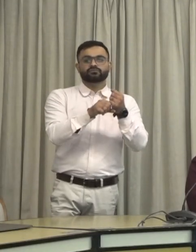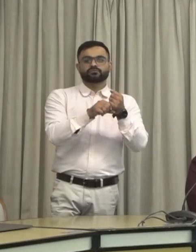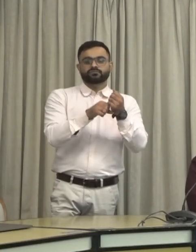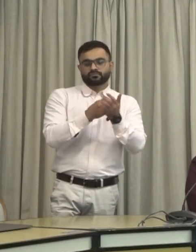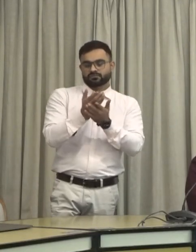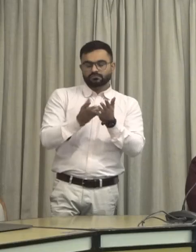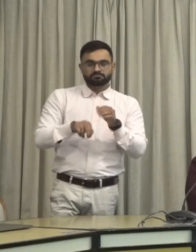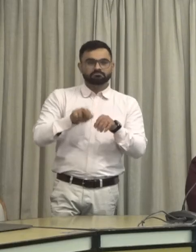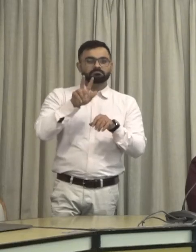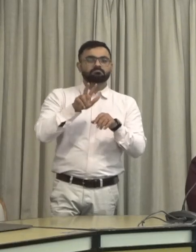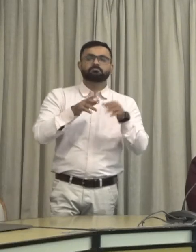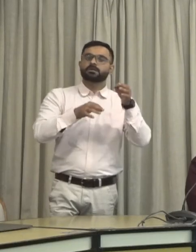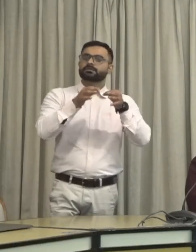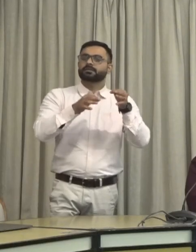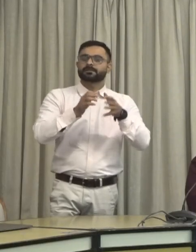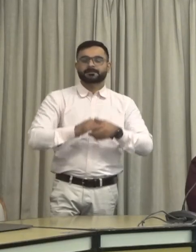the wake of this judgment.